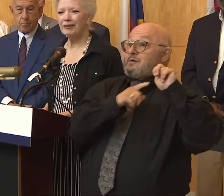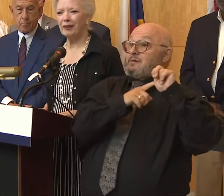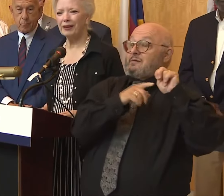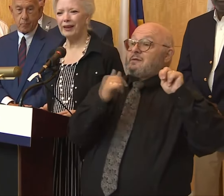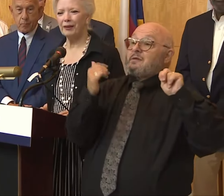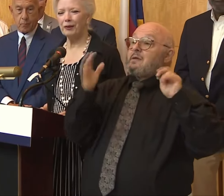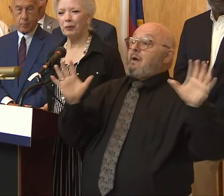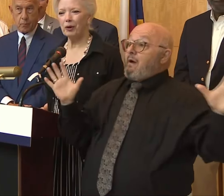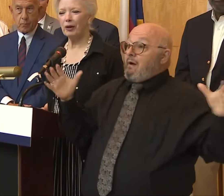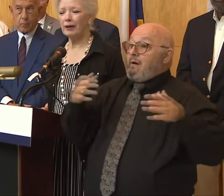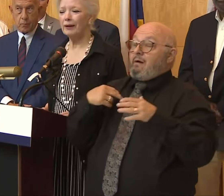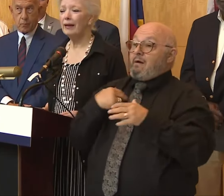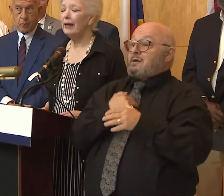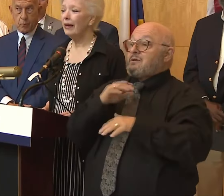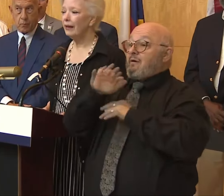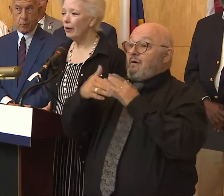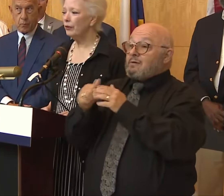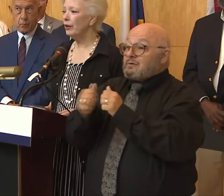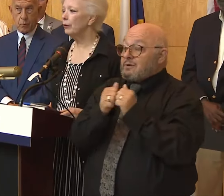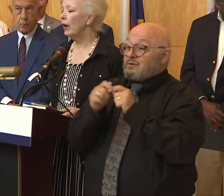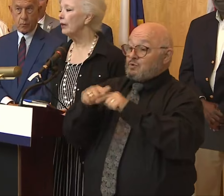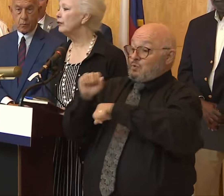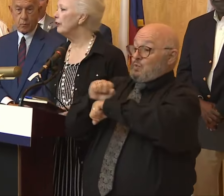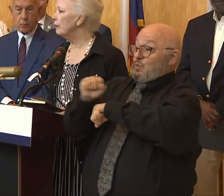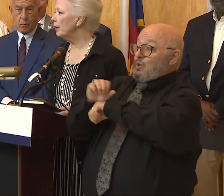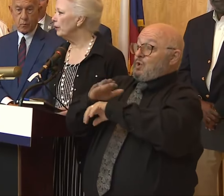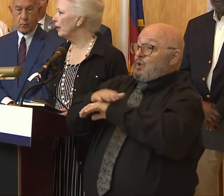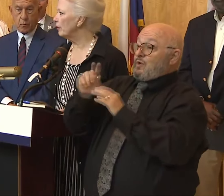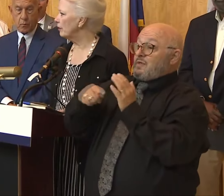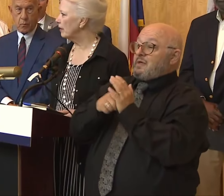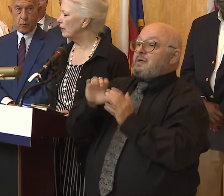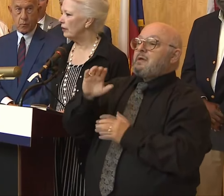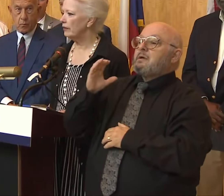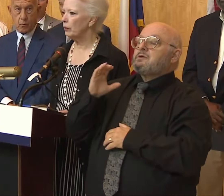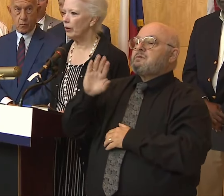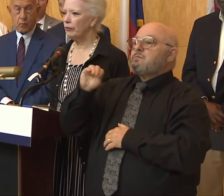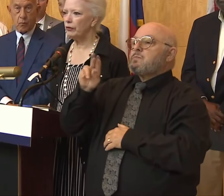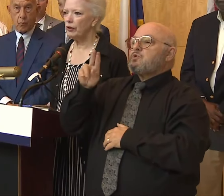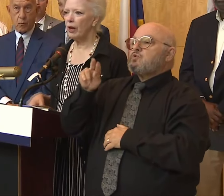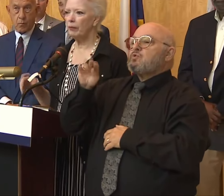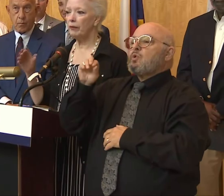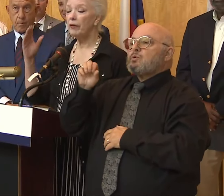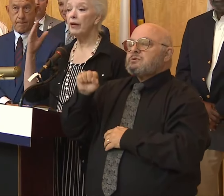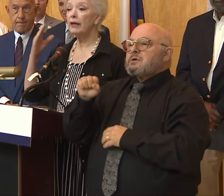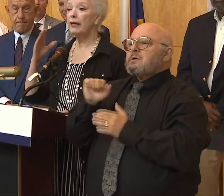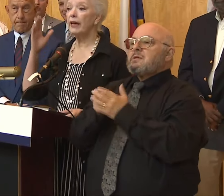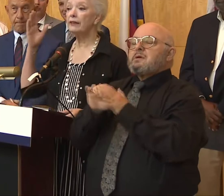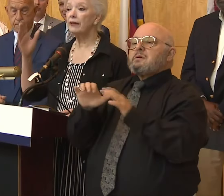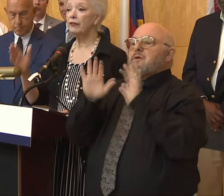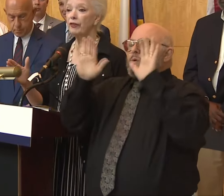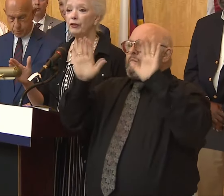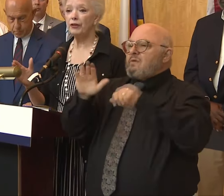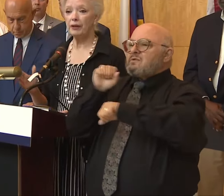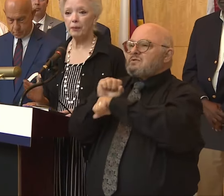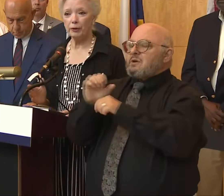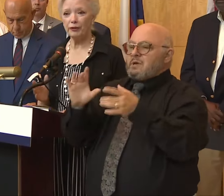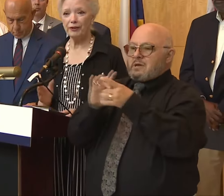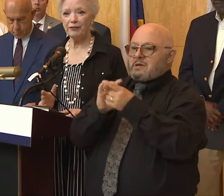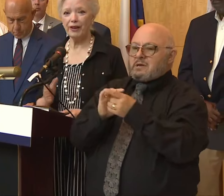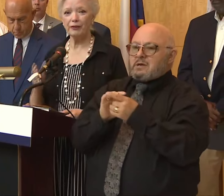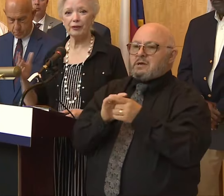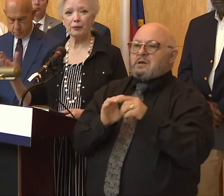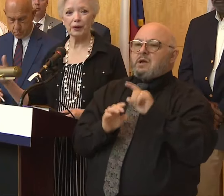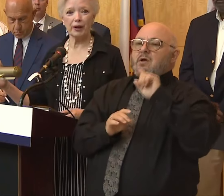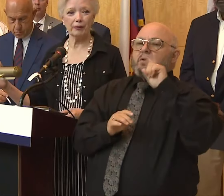called us all together to work on it. And also Chief Munoz has done just a wonderful job of connecting the first and